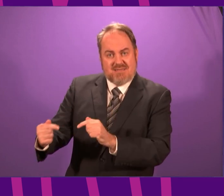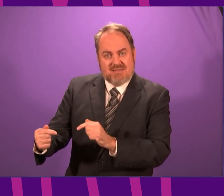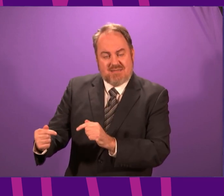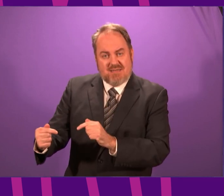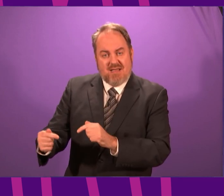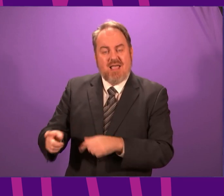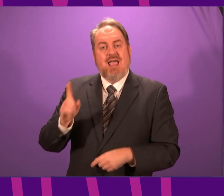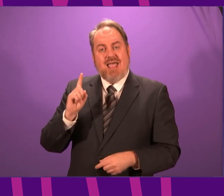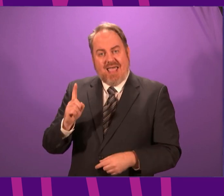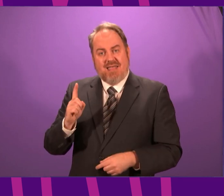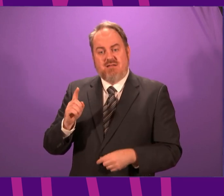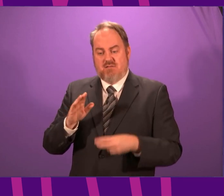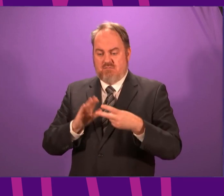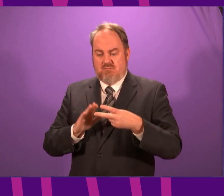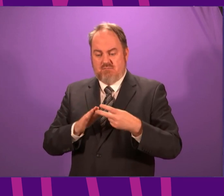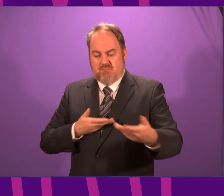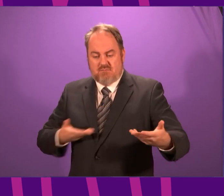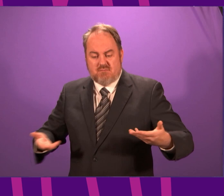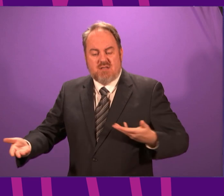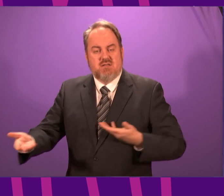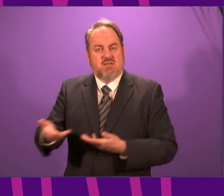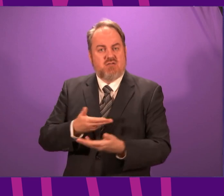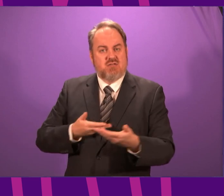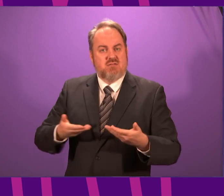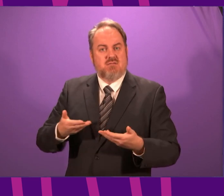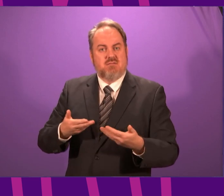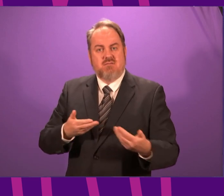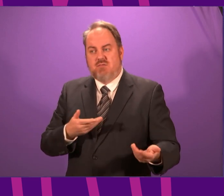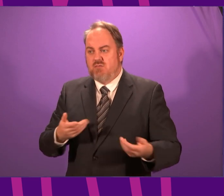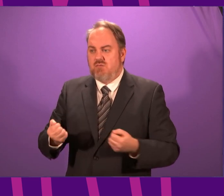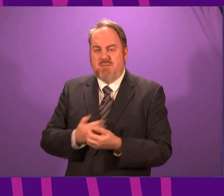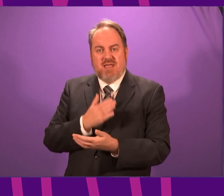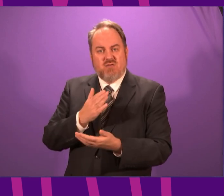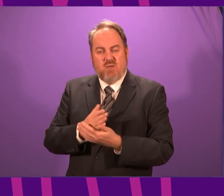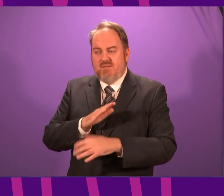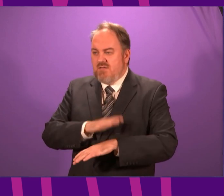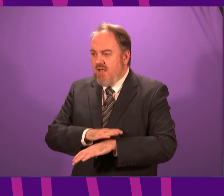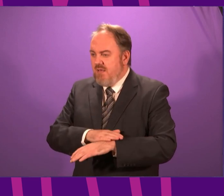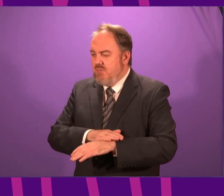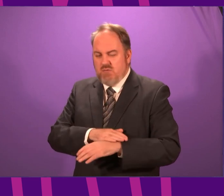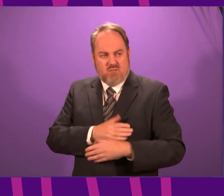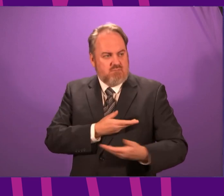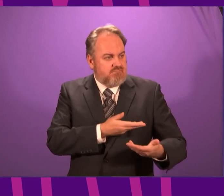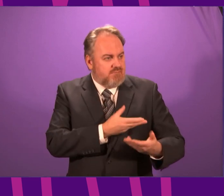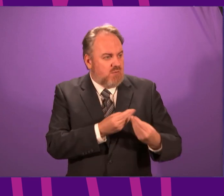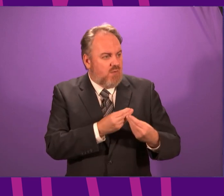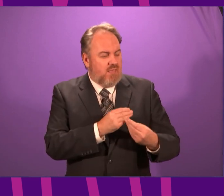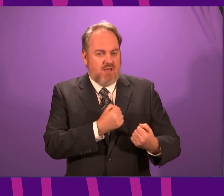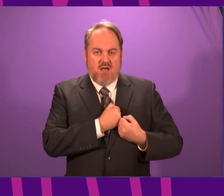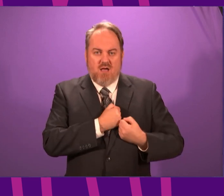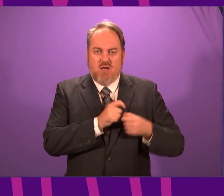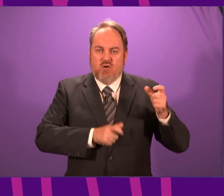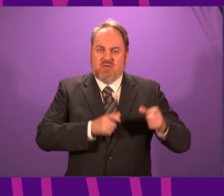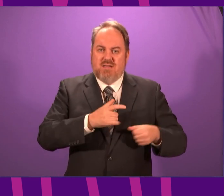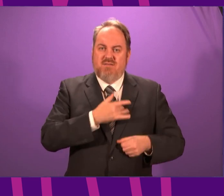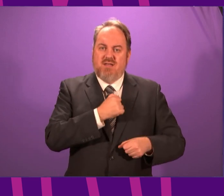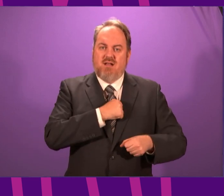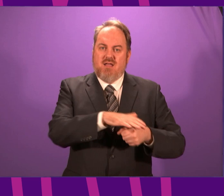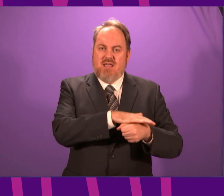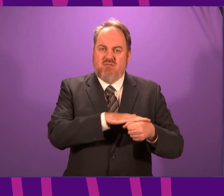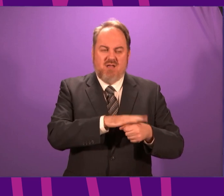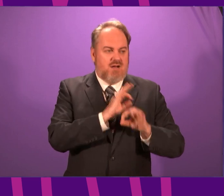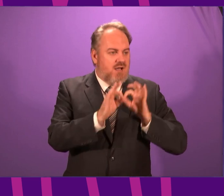intervention, we do need to be able to chance to consult with businesses and people about our approach to this